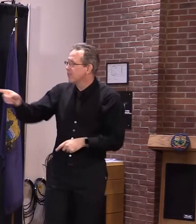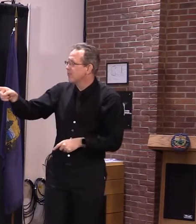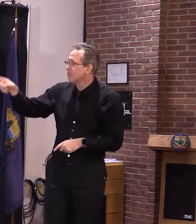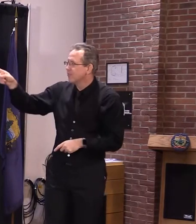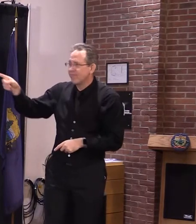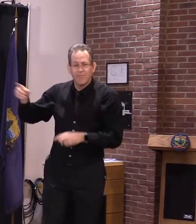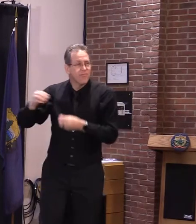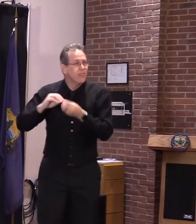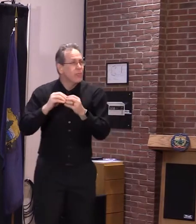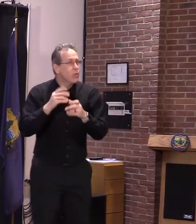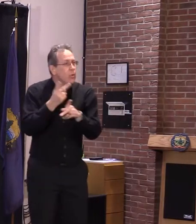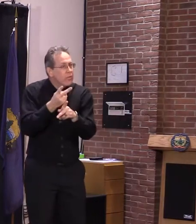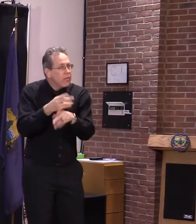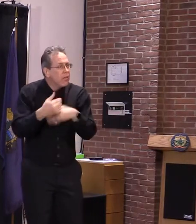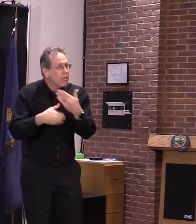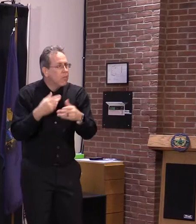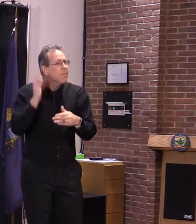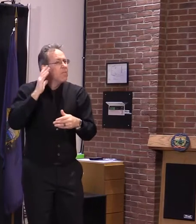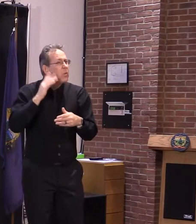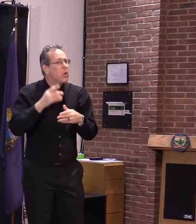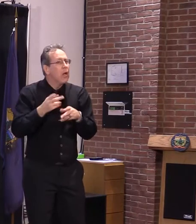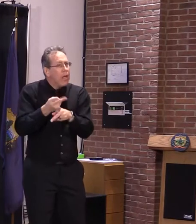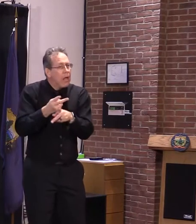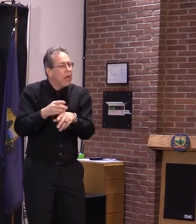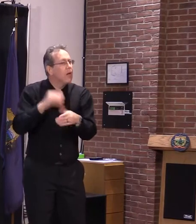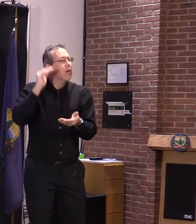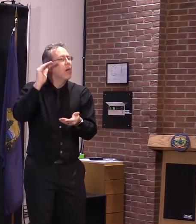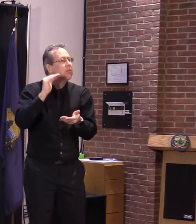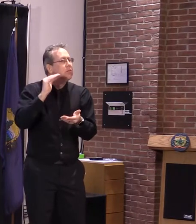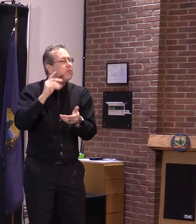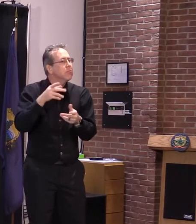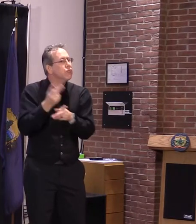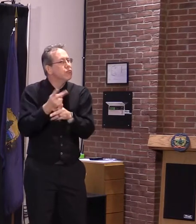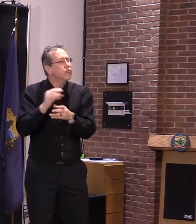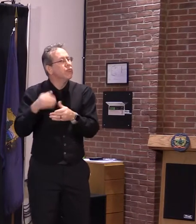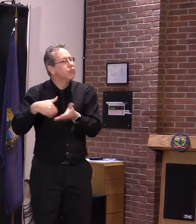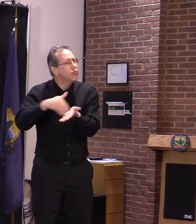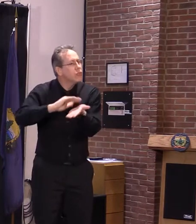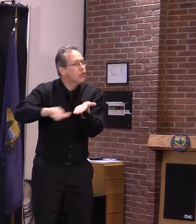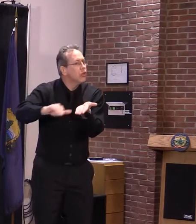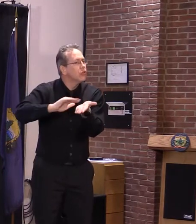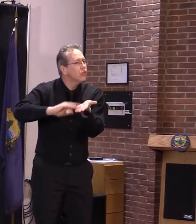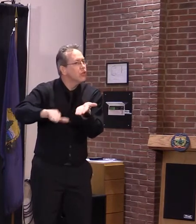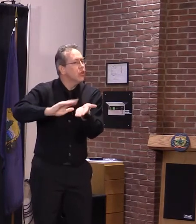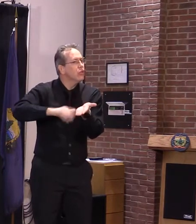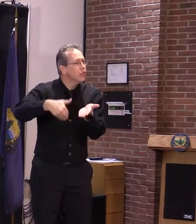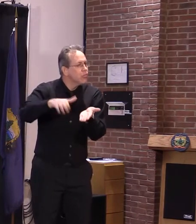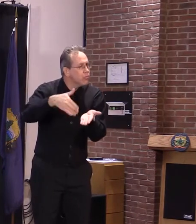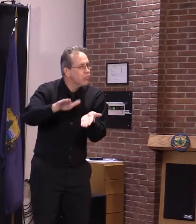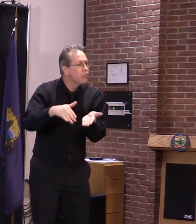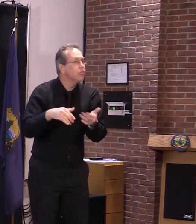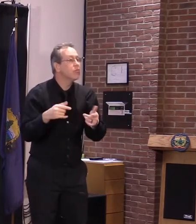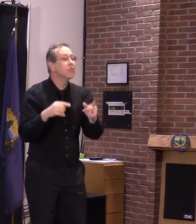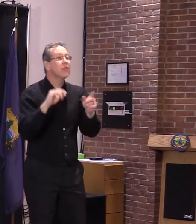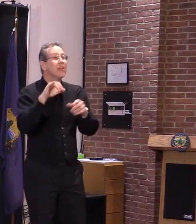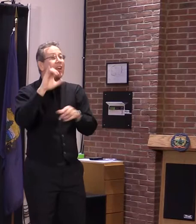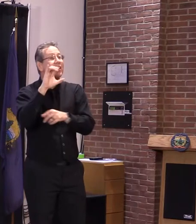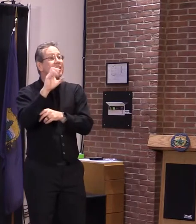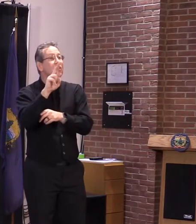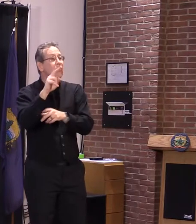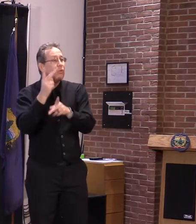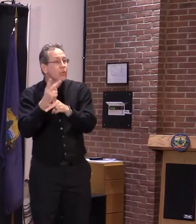over the last week. And you can see that majority of those in the ICU, as in with general hospital beds, are those who are